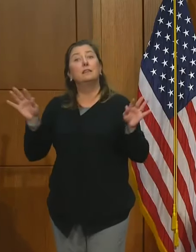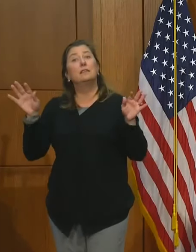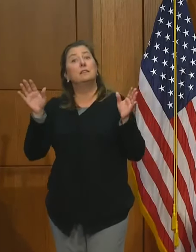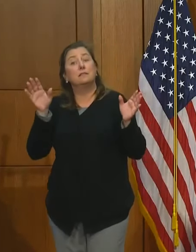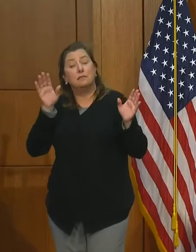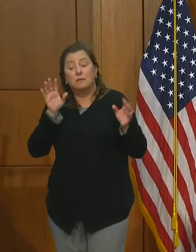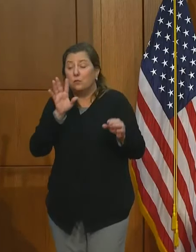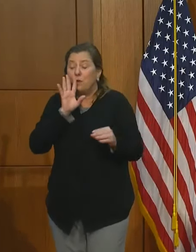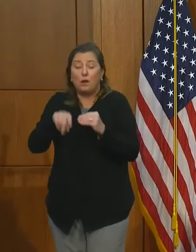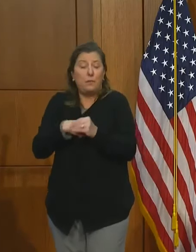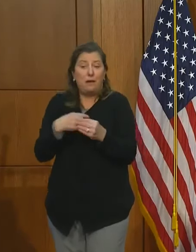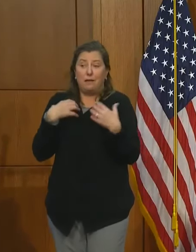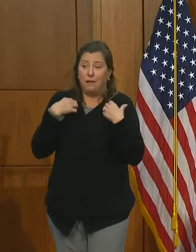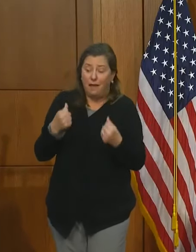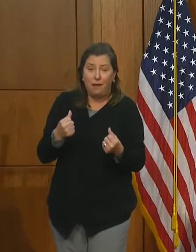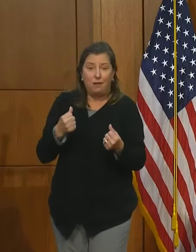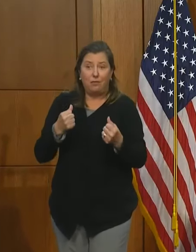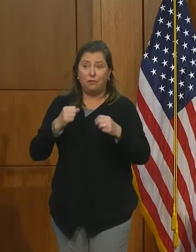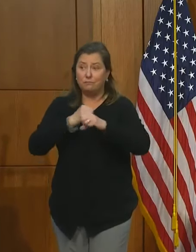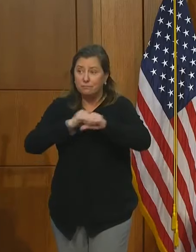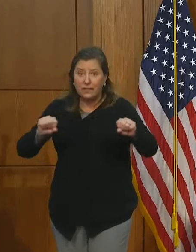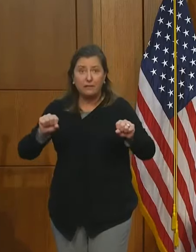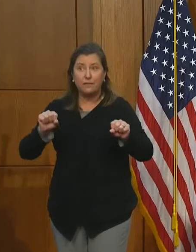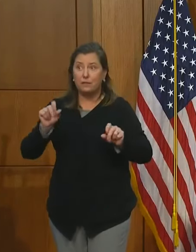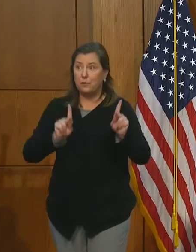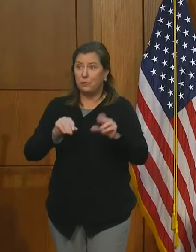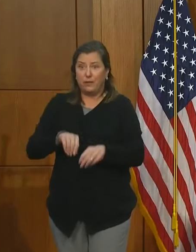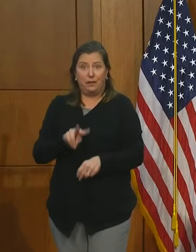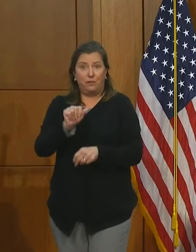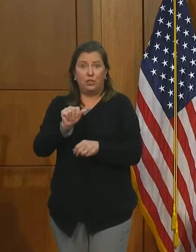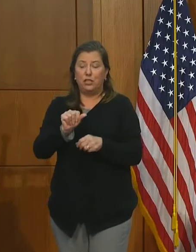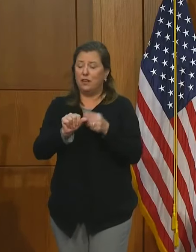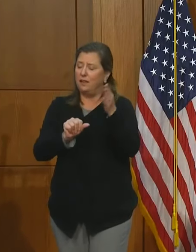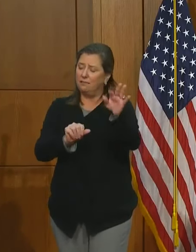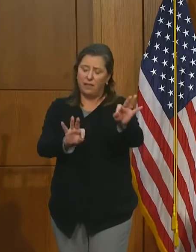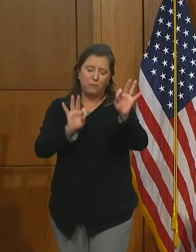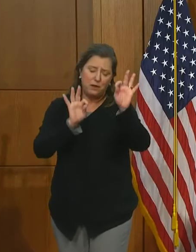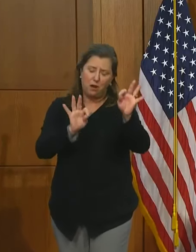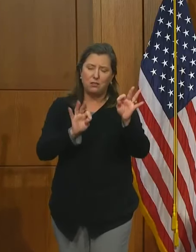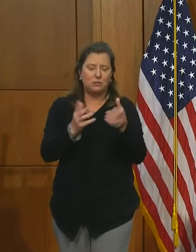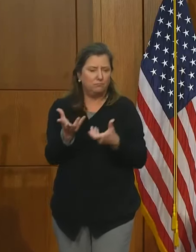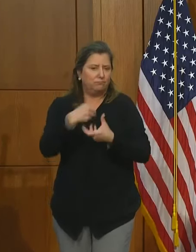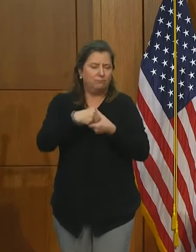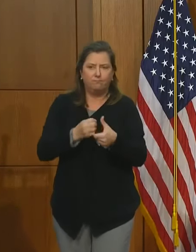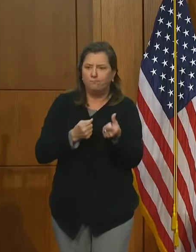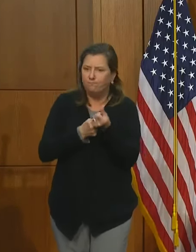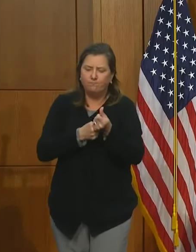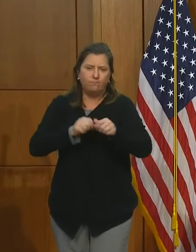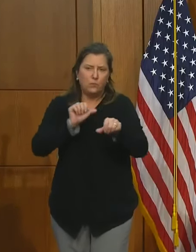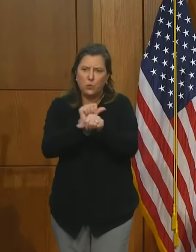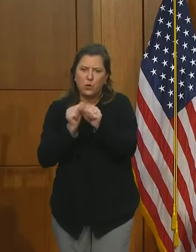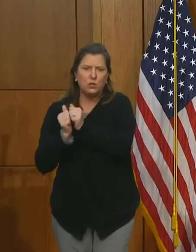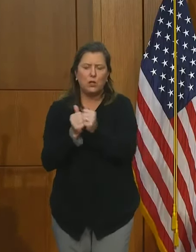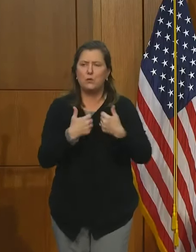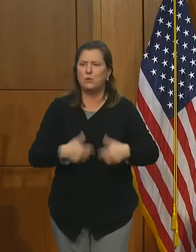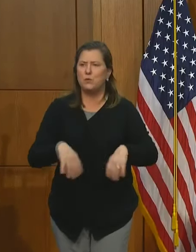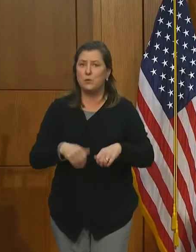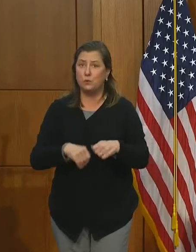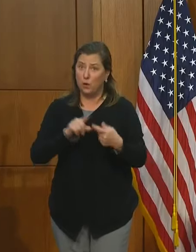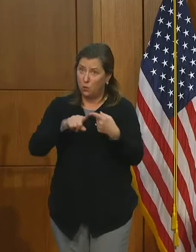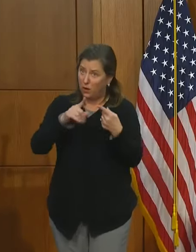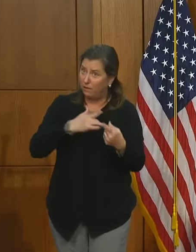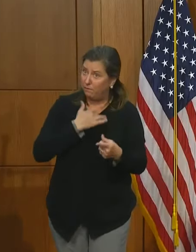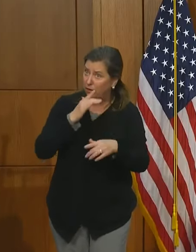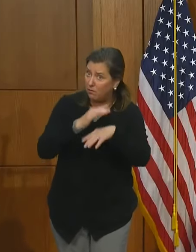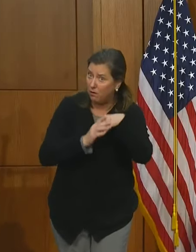And I couldn't ask for a better relationship. They have just chosen to be part of the solution. And as soon as they feel comfortable